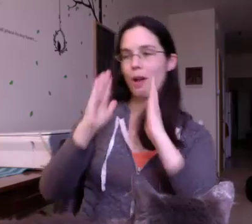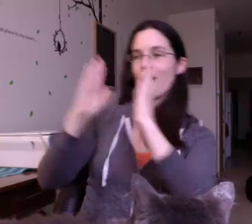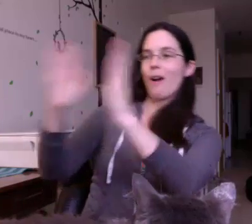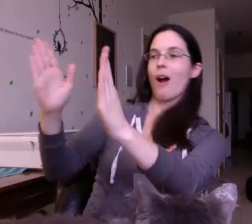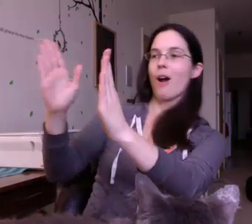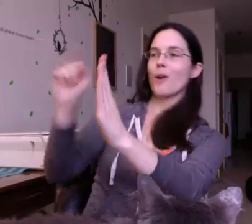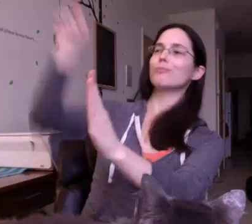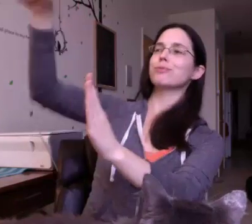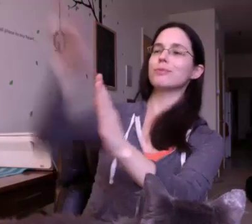explore.